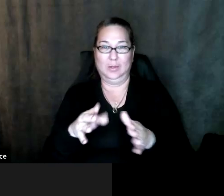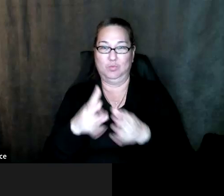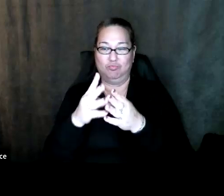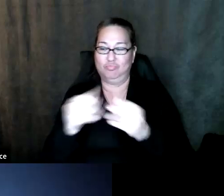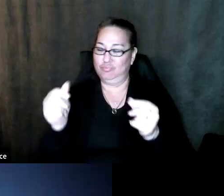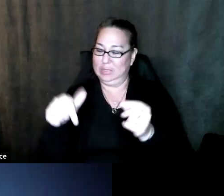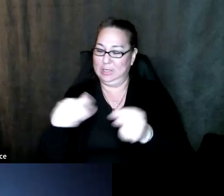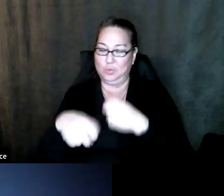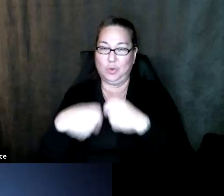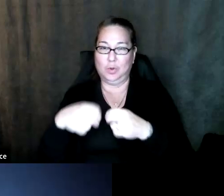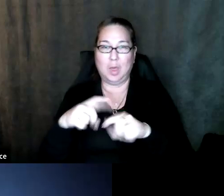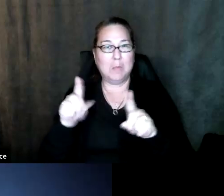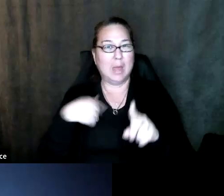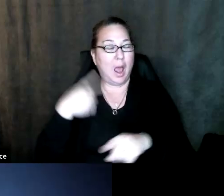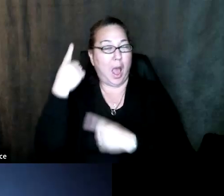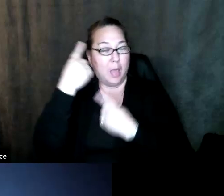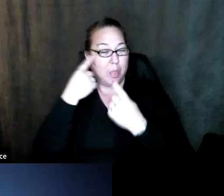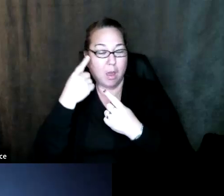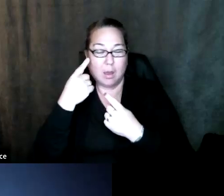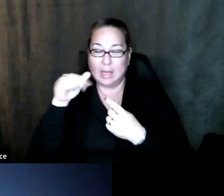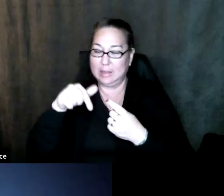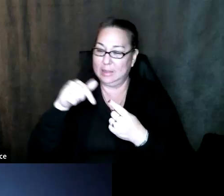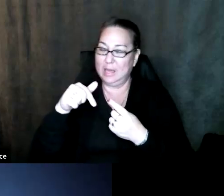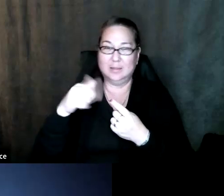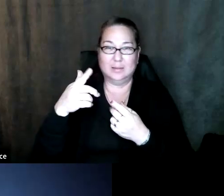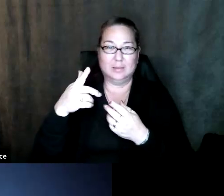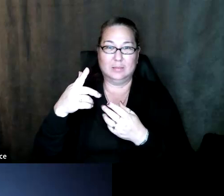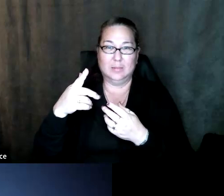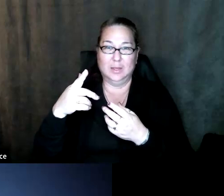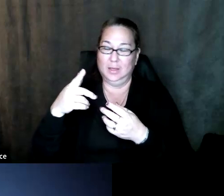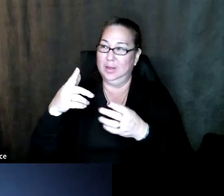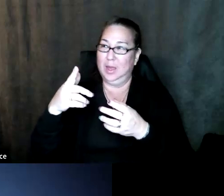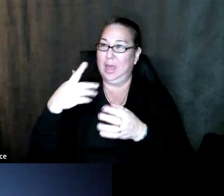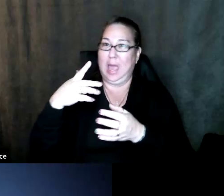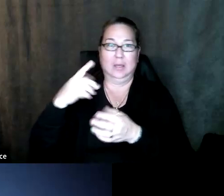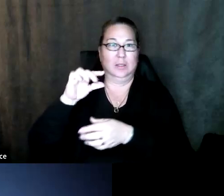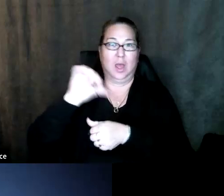But I thought as society is going further and further forward,